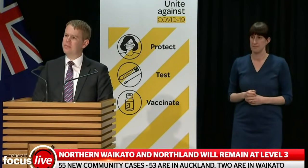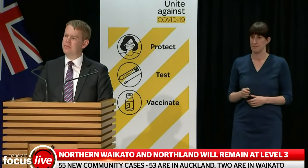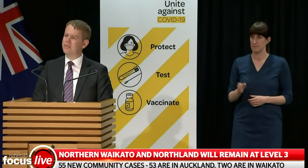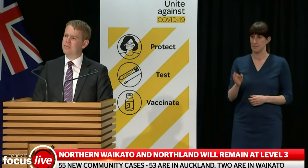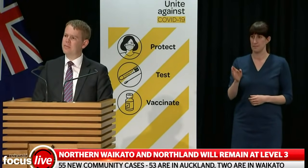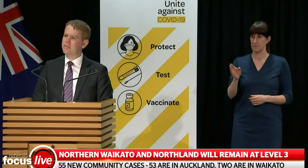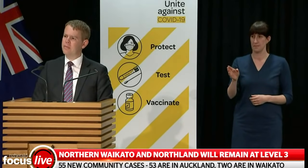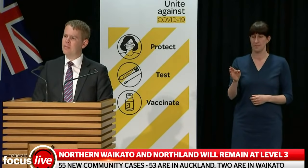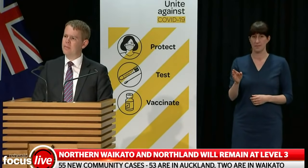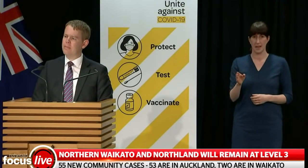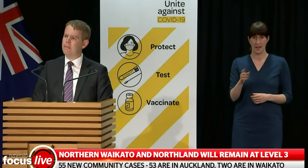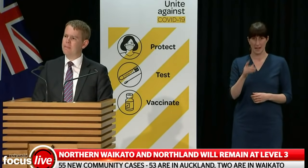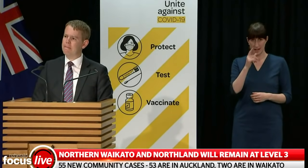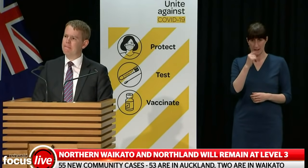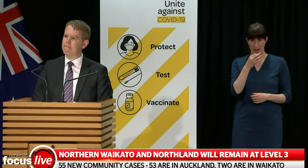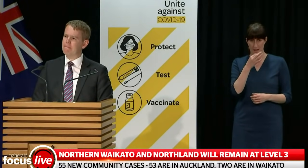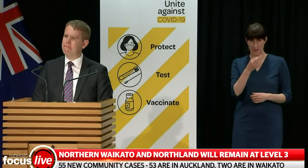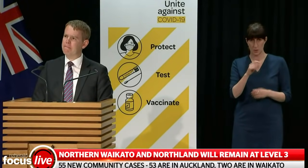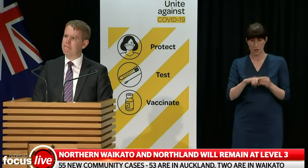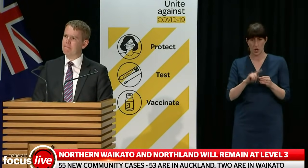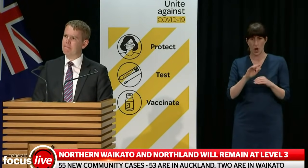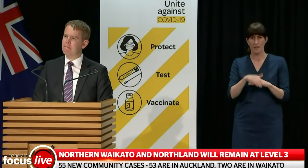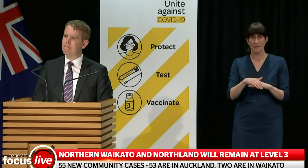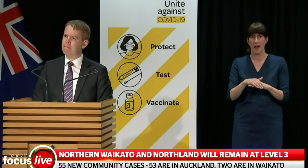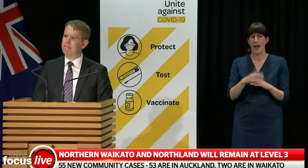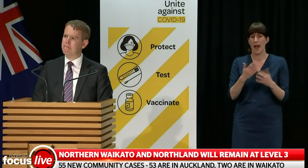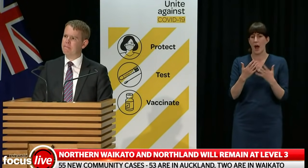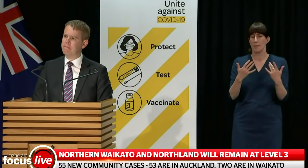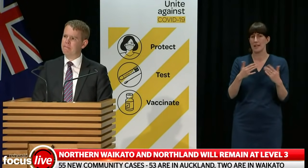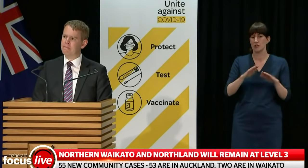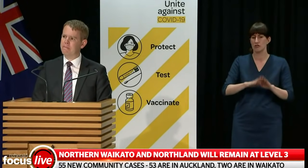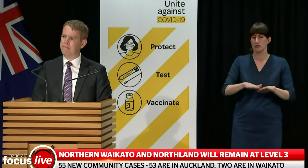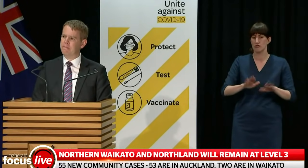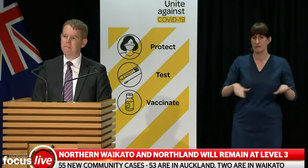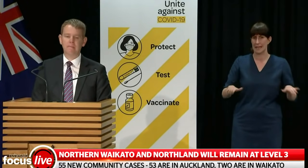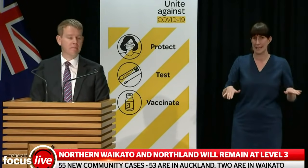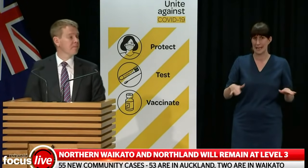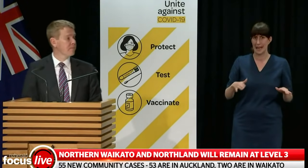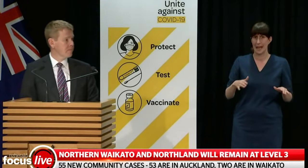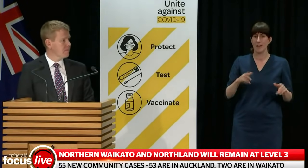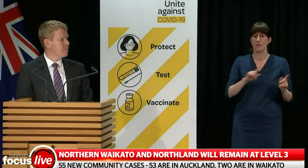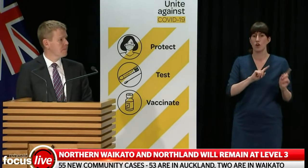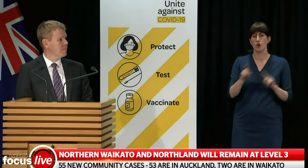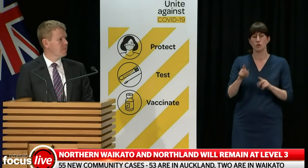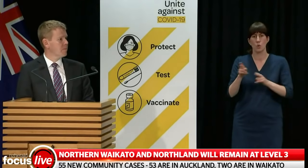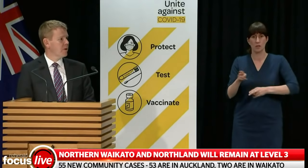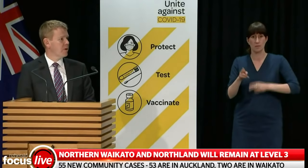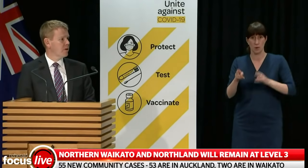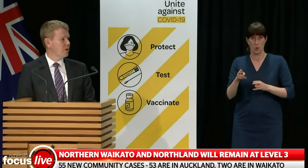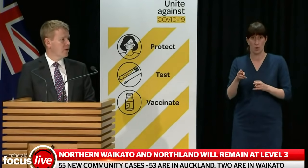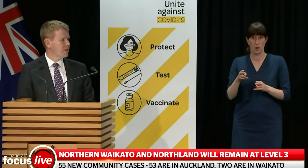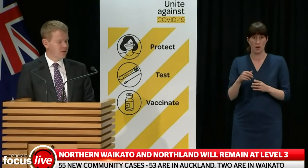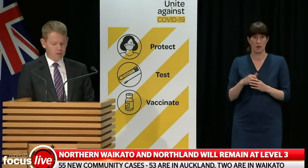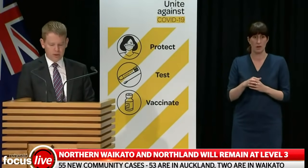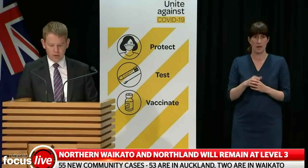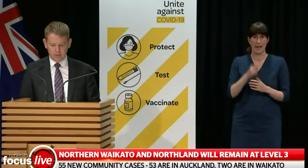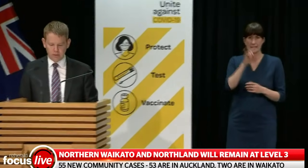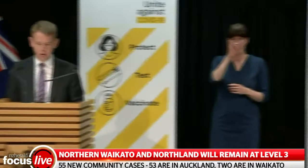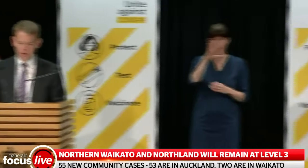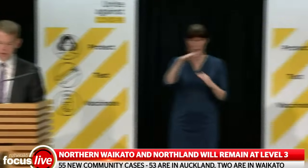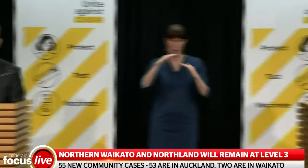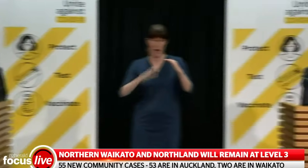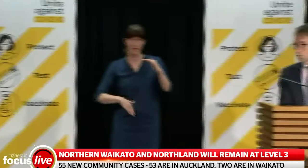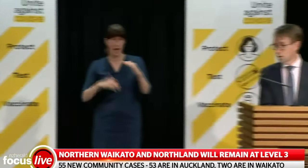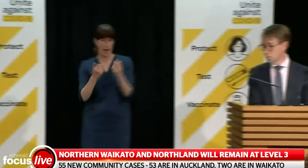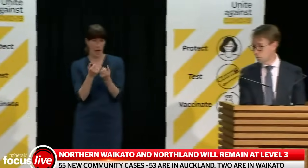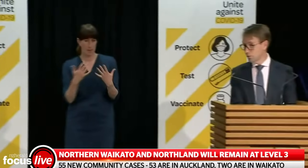and separately how many 19 and unders have been hospitalised in this outbreak, in this particular one? I'll have a